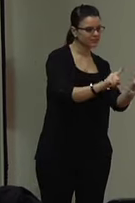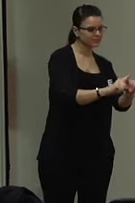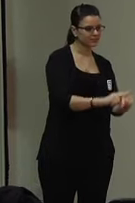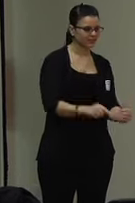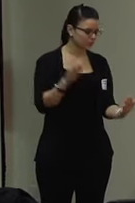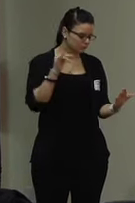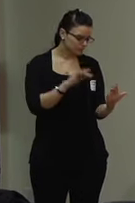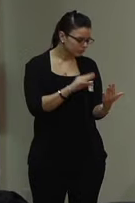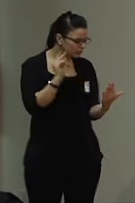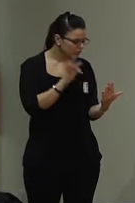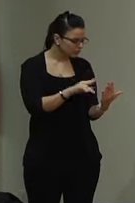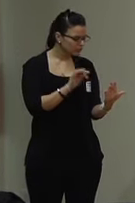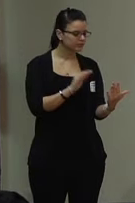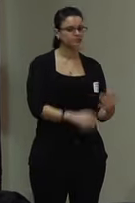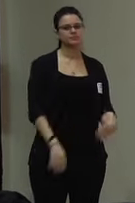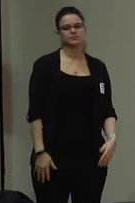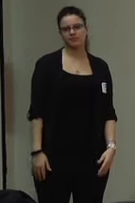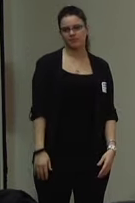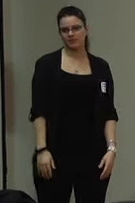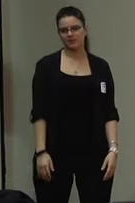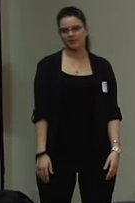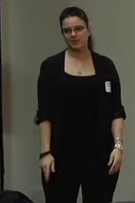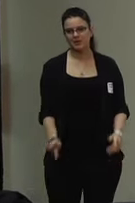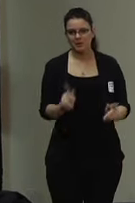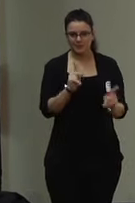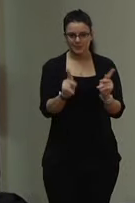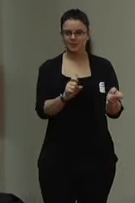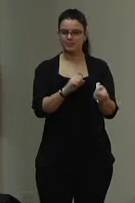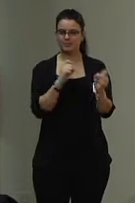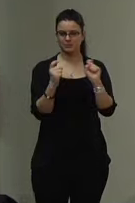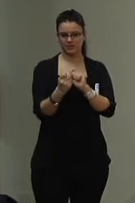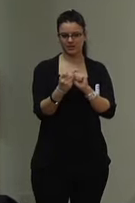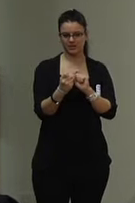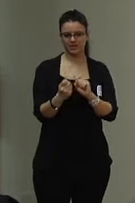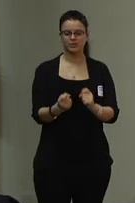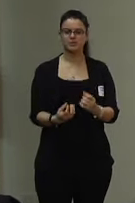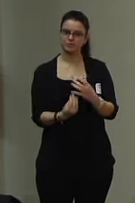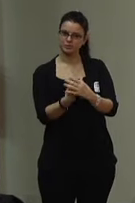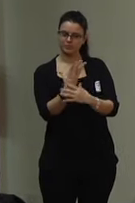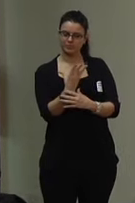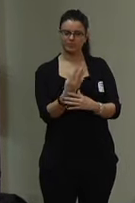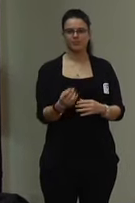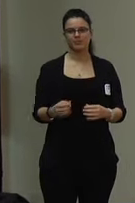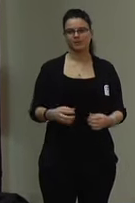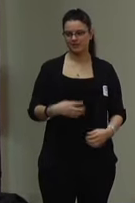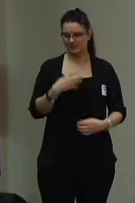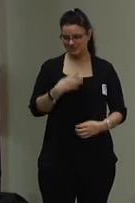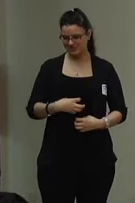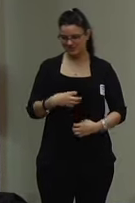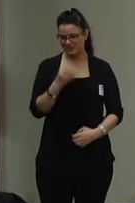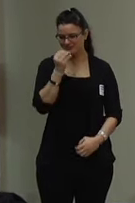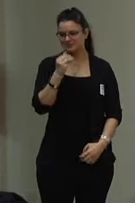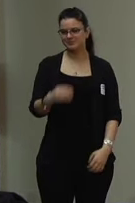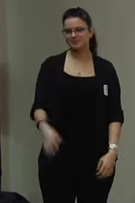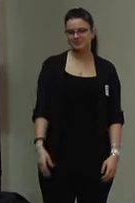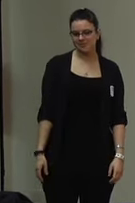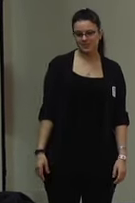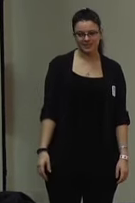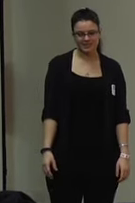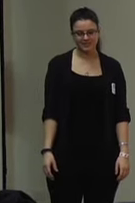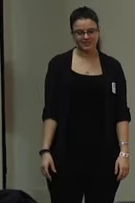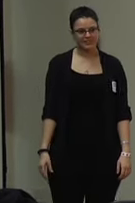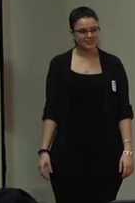read about a study in Scandinavia where these people switched to a plant-based diet and reported something like an 80% reduction in their knee pain.